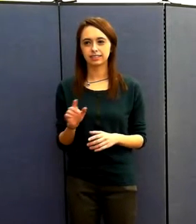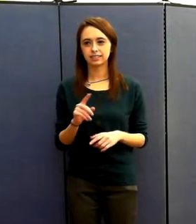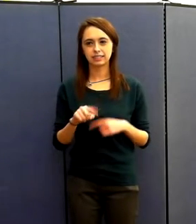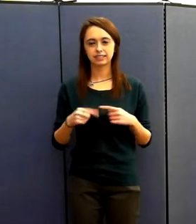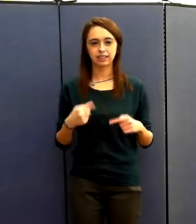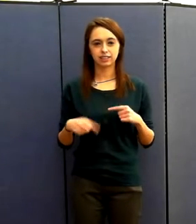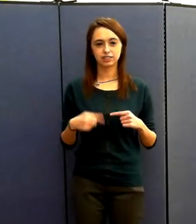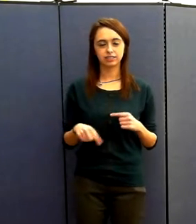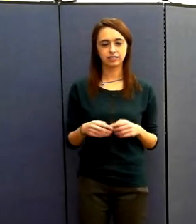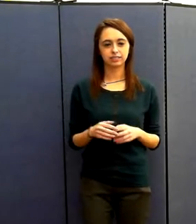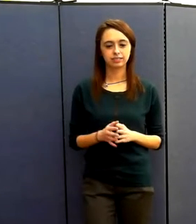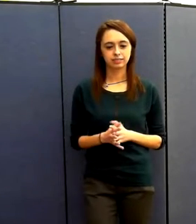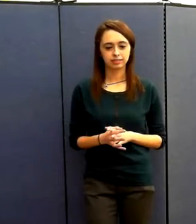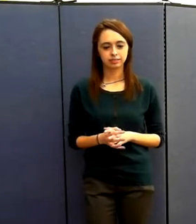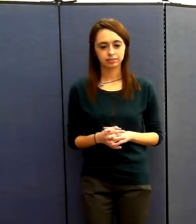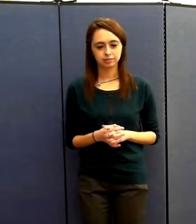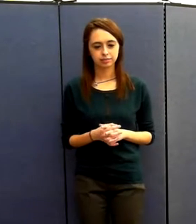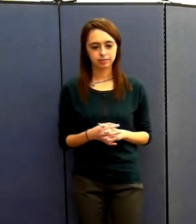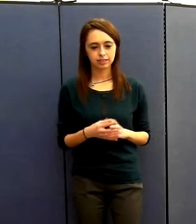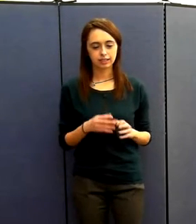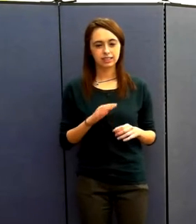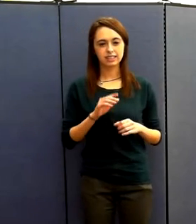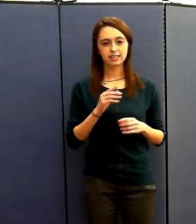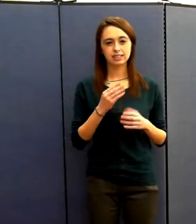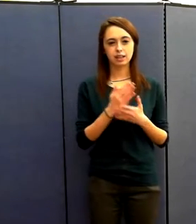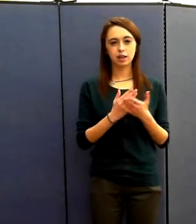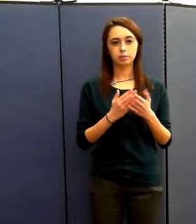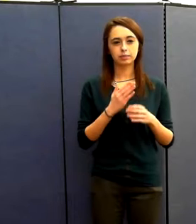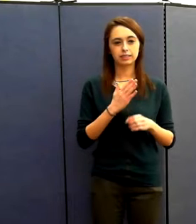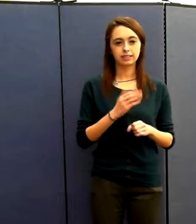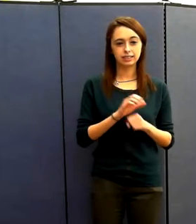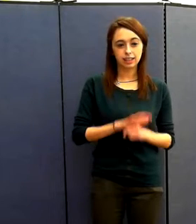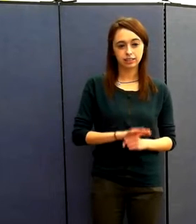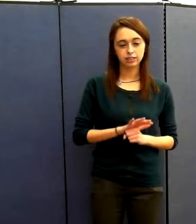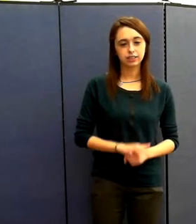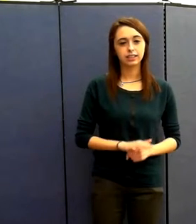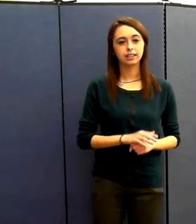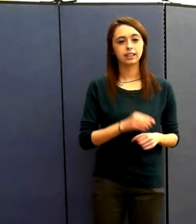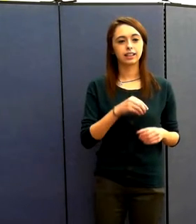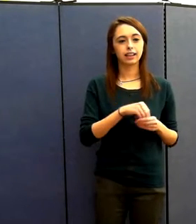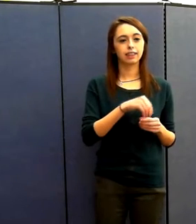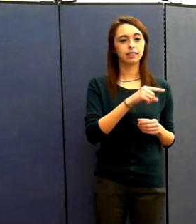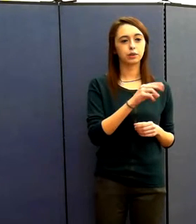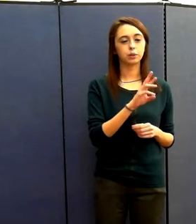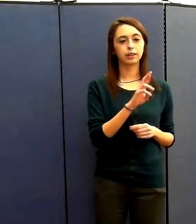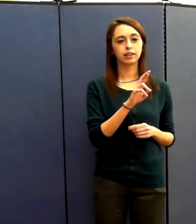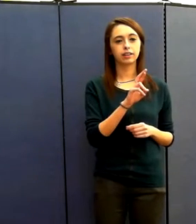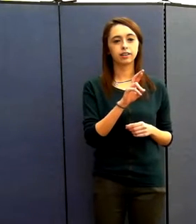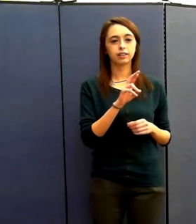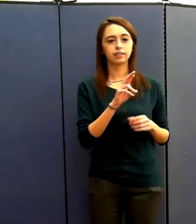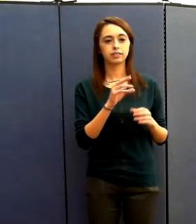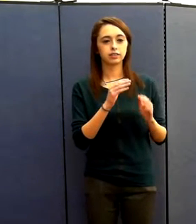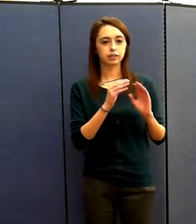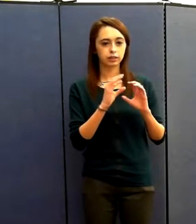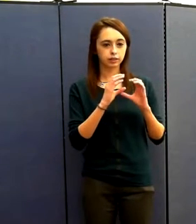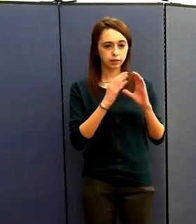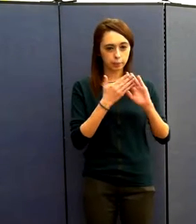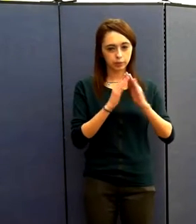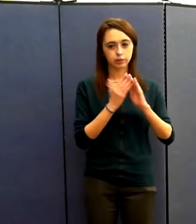the queer community and society at large that femmes have this privilege of being